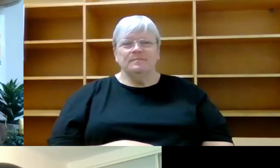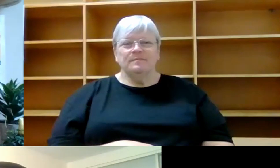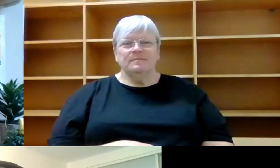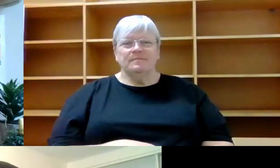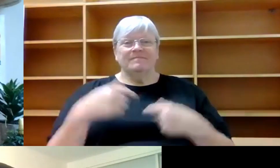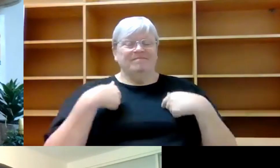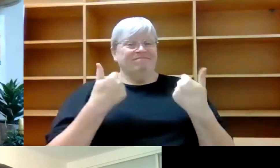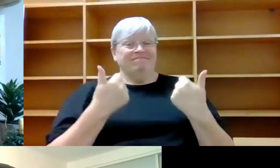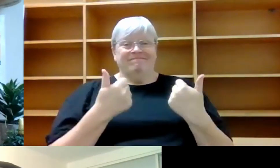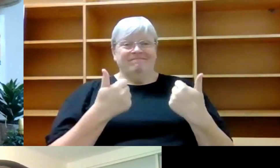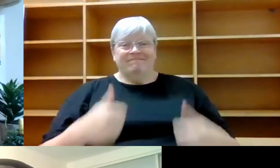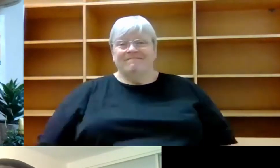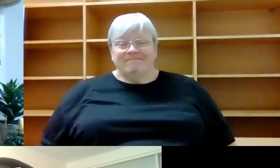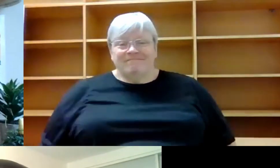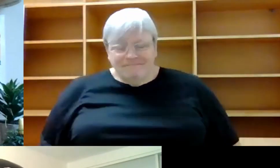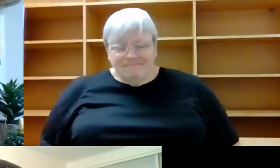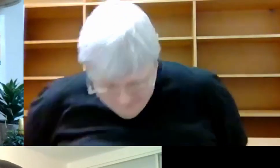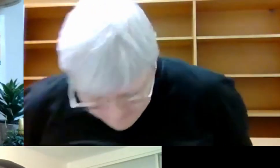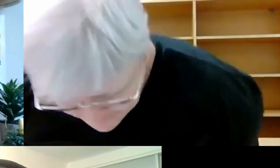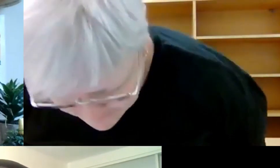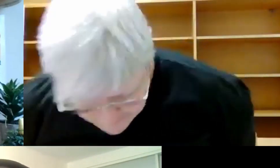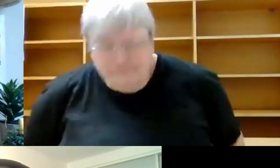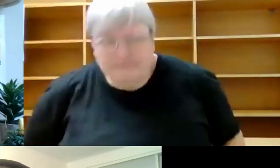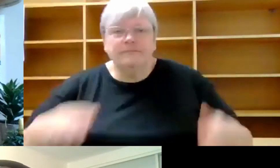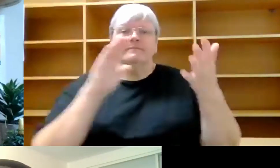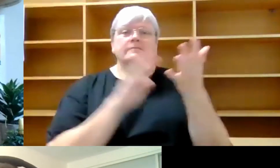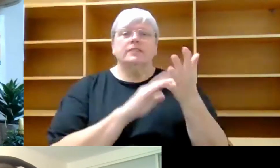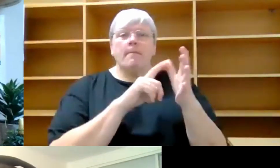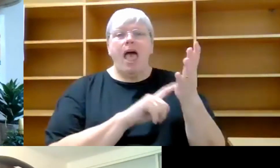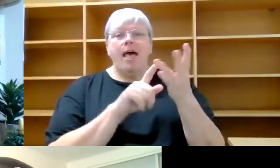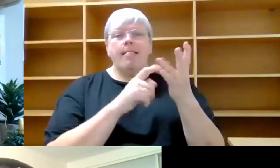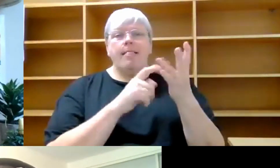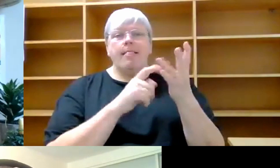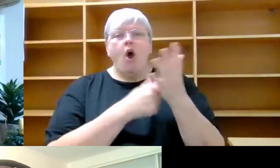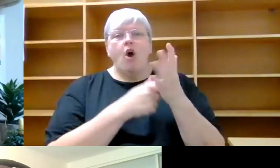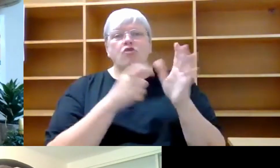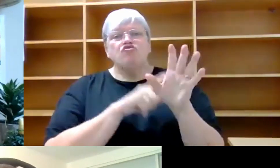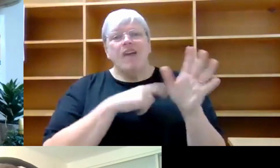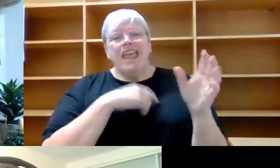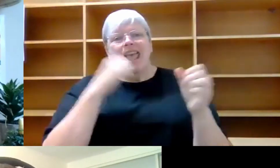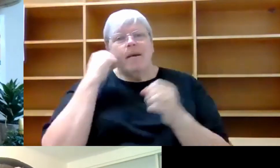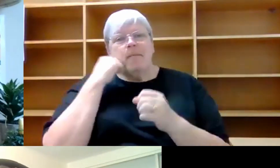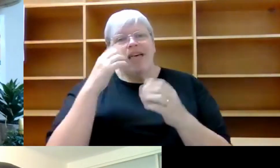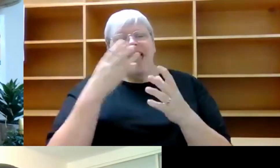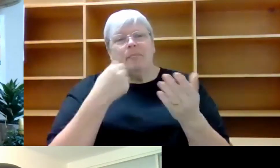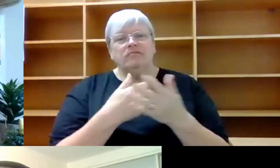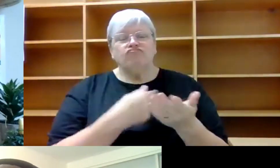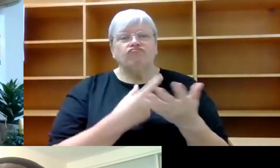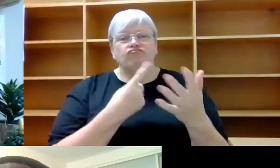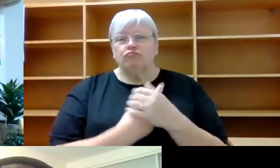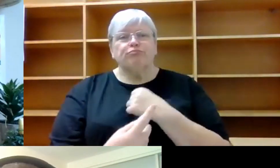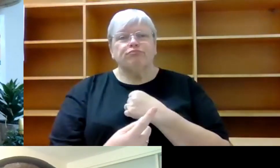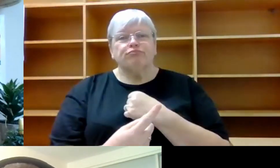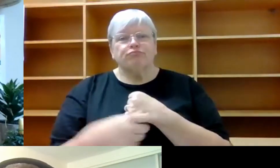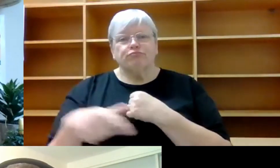I'm in that space. I mean, Mallory Blackman blazed a lonely trail for so many years, but now you have so